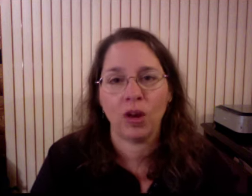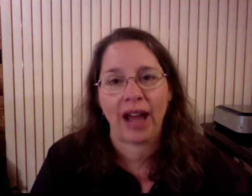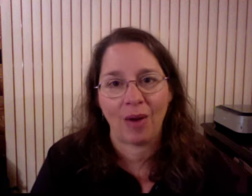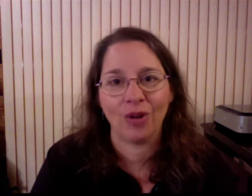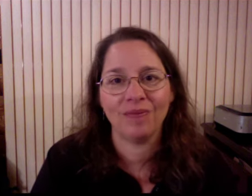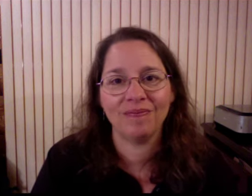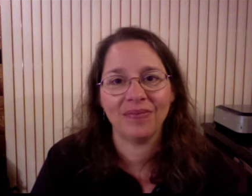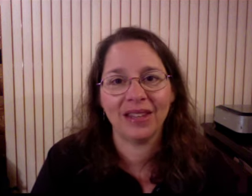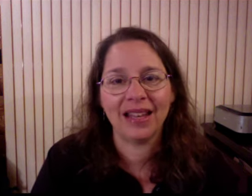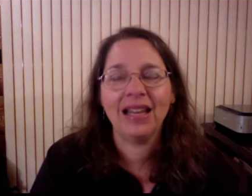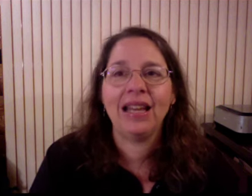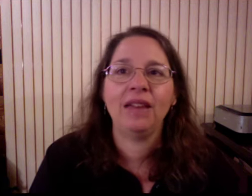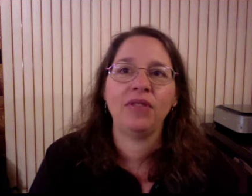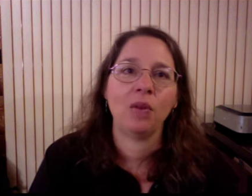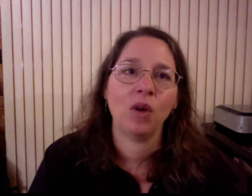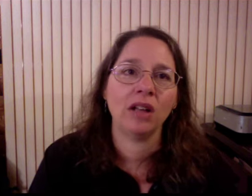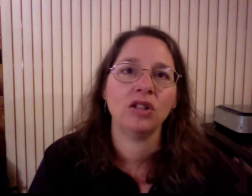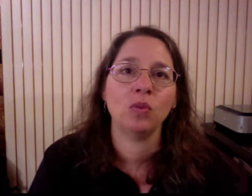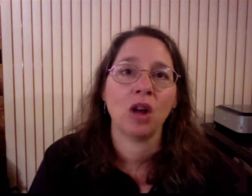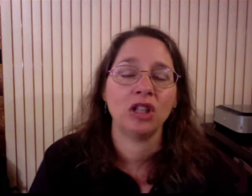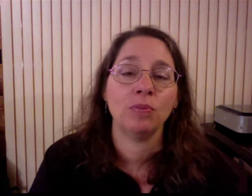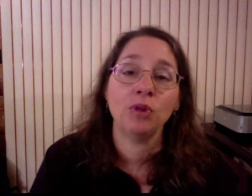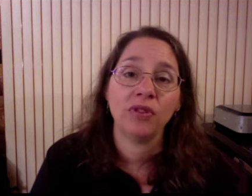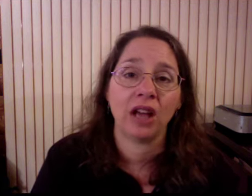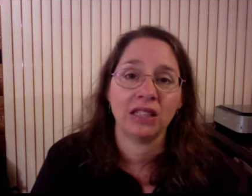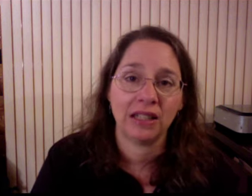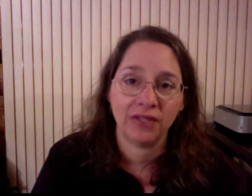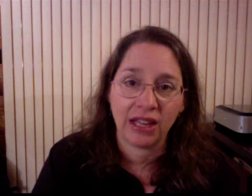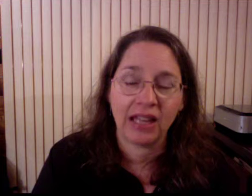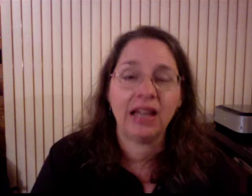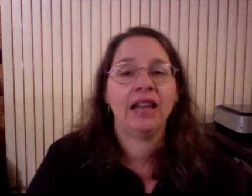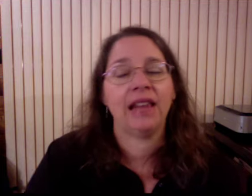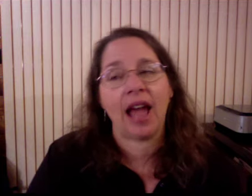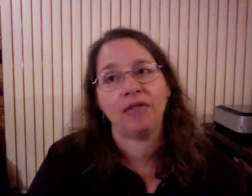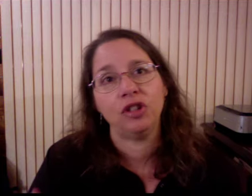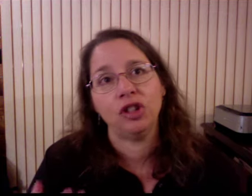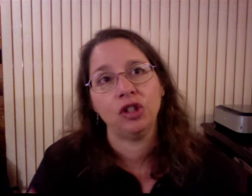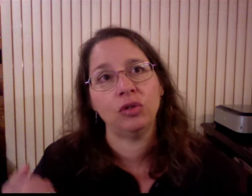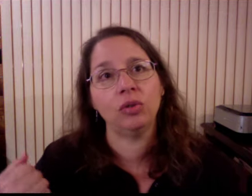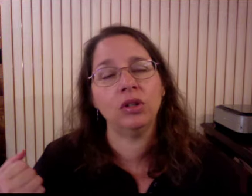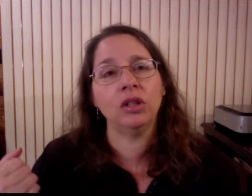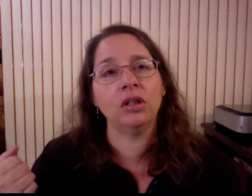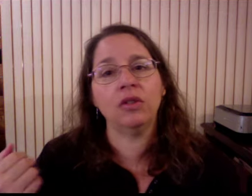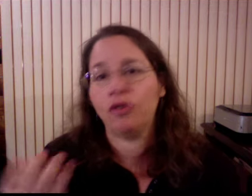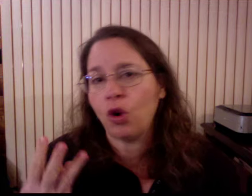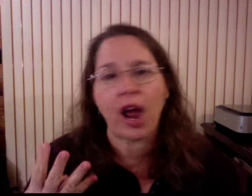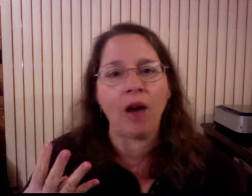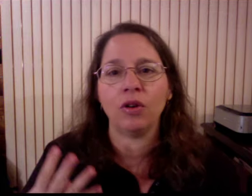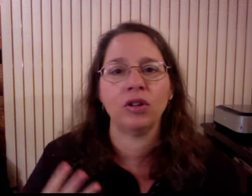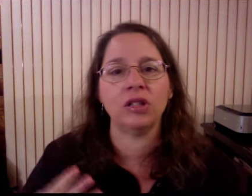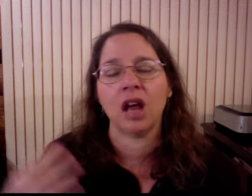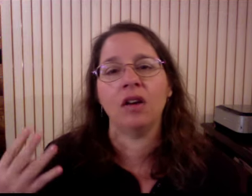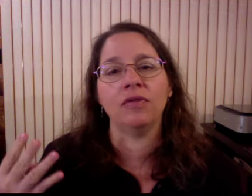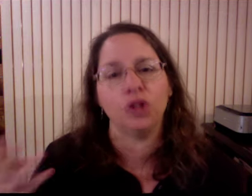1 hour. If they want to watch a movie on TV, they have to do 4 hours of